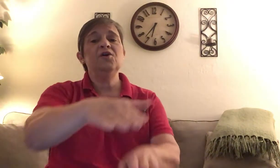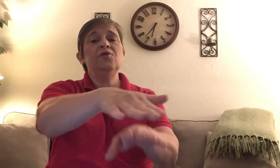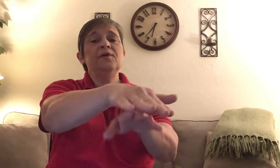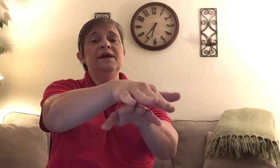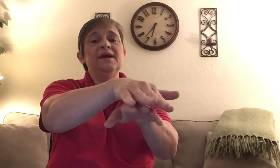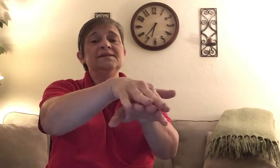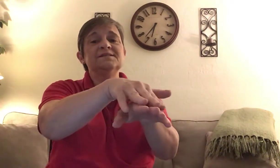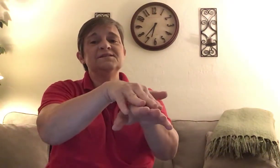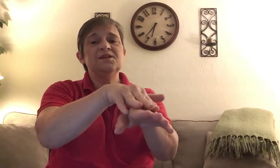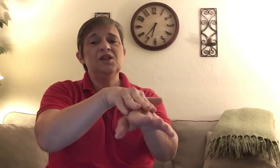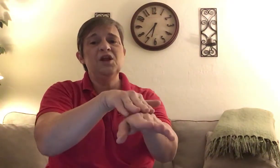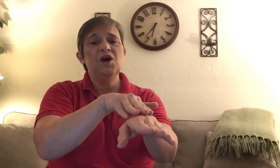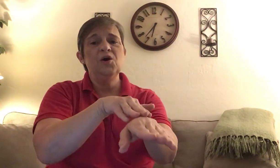very slow.